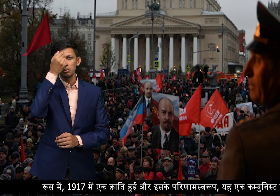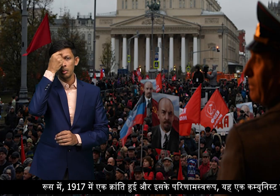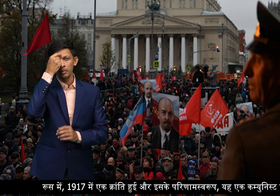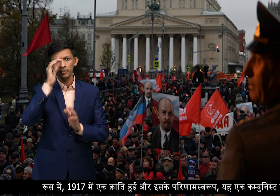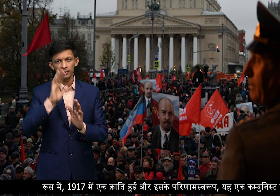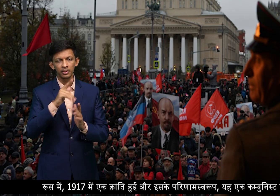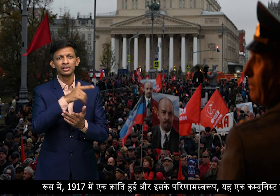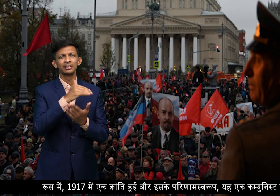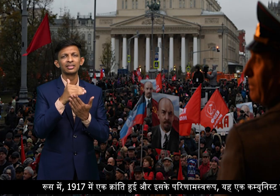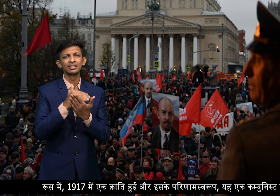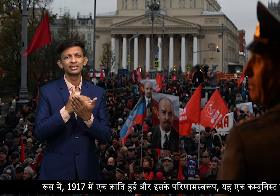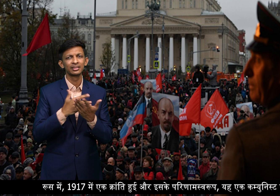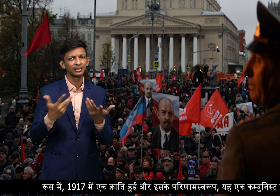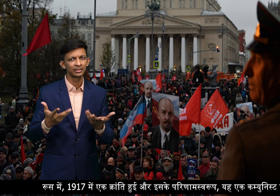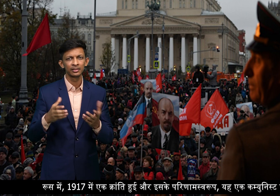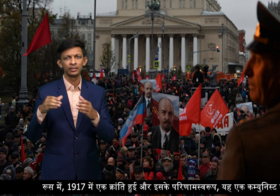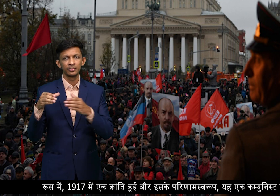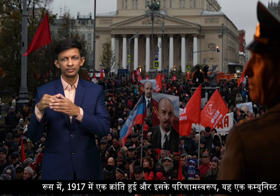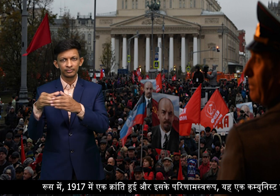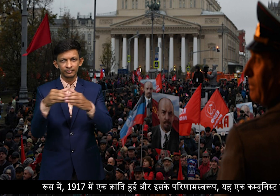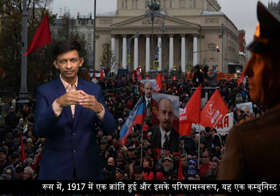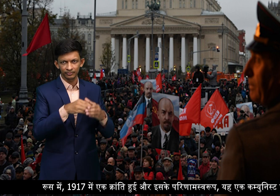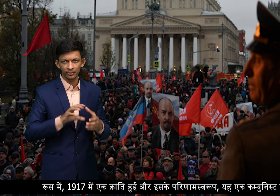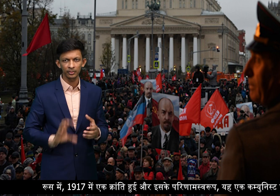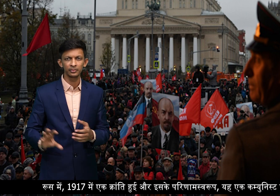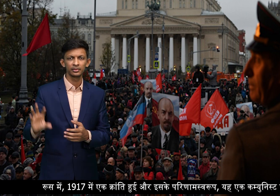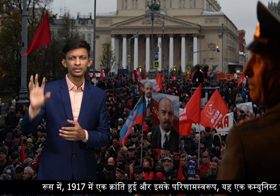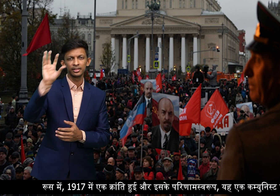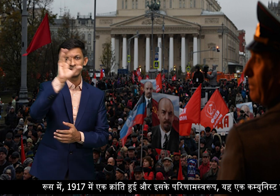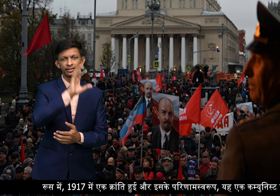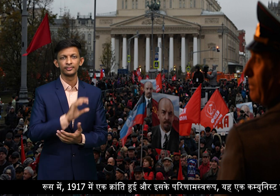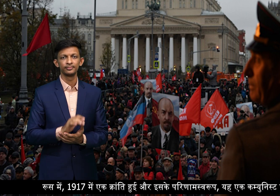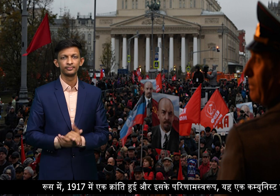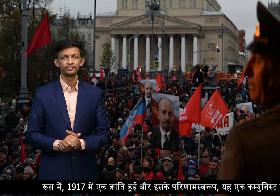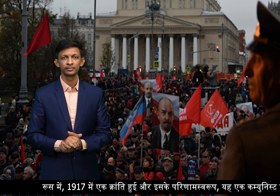and as a consequence, it became a communist state.